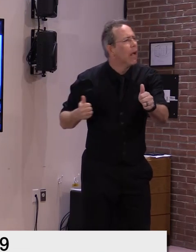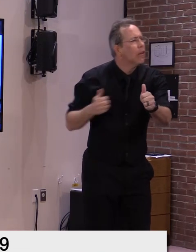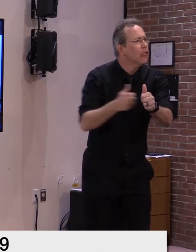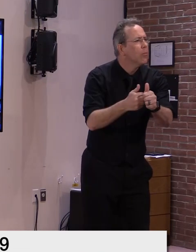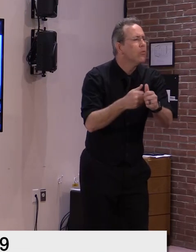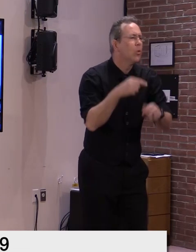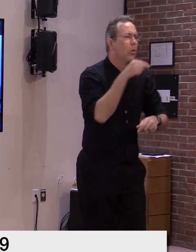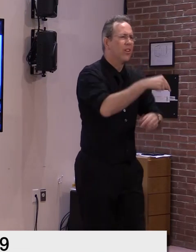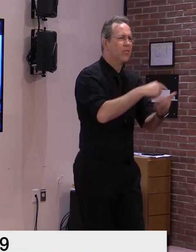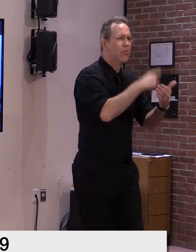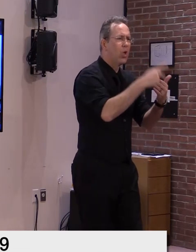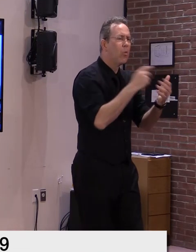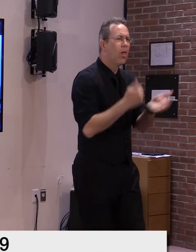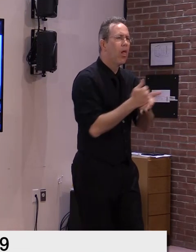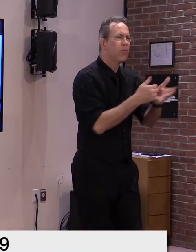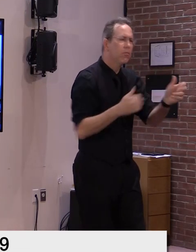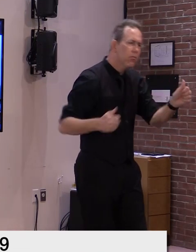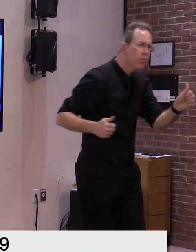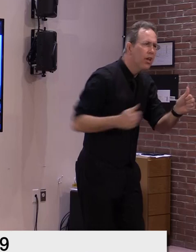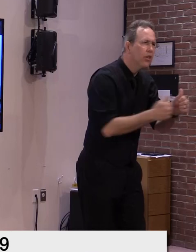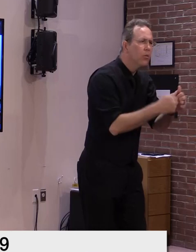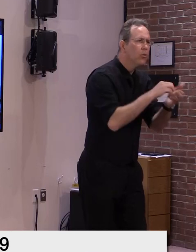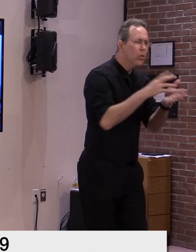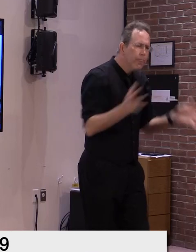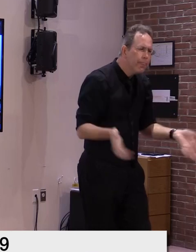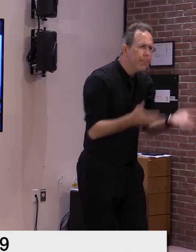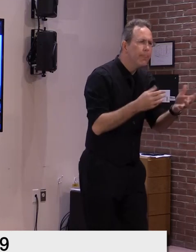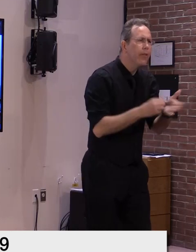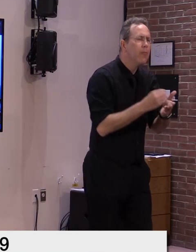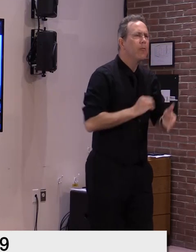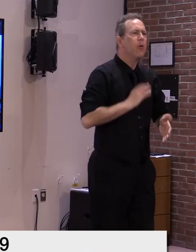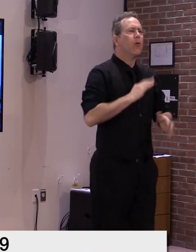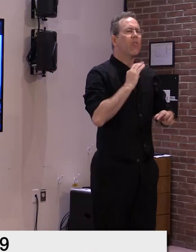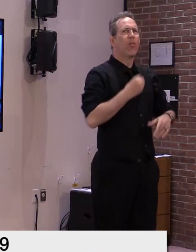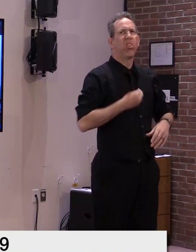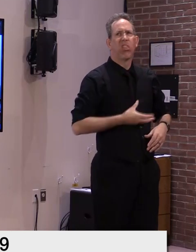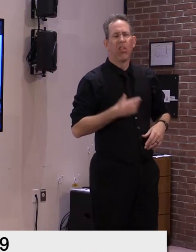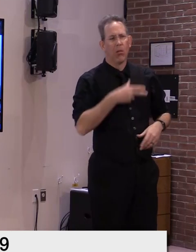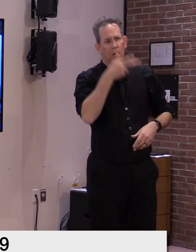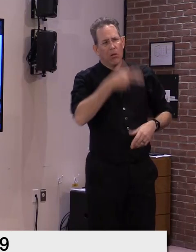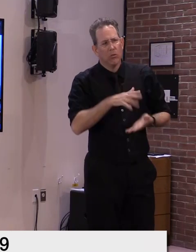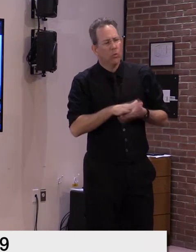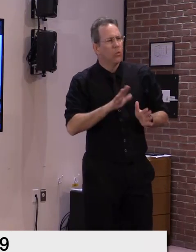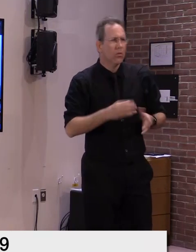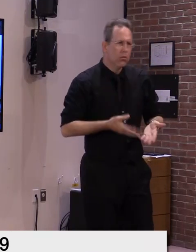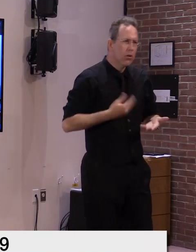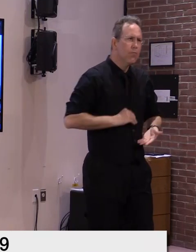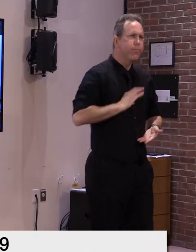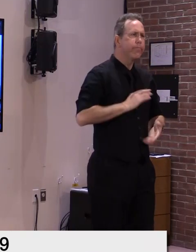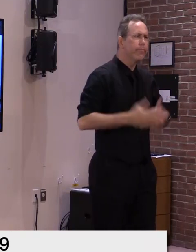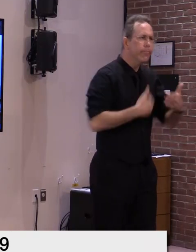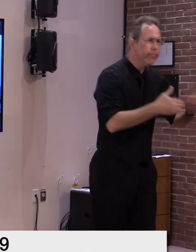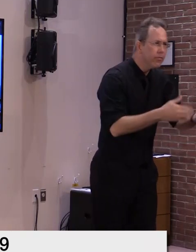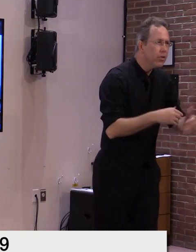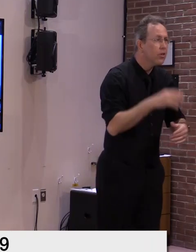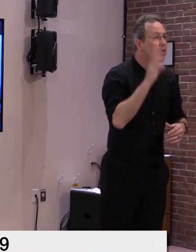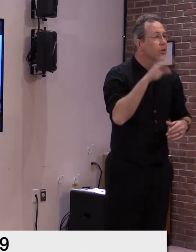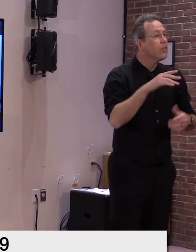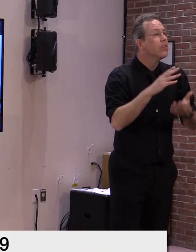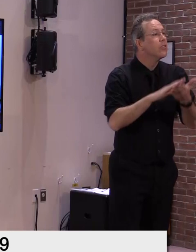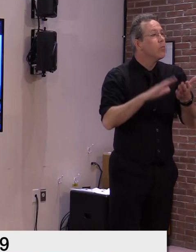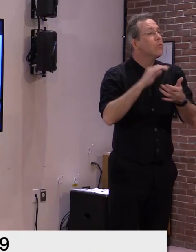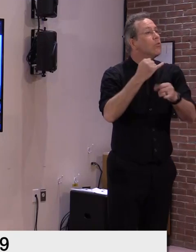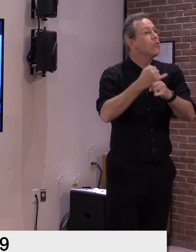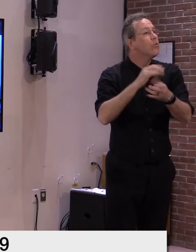for several decades now, I think beginning under Governor Spelling. We've had the Governor's Institute, which has really been very, very